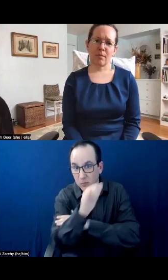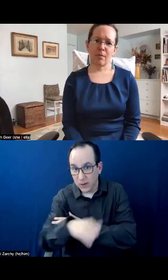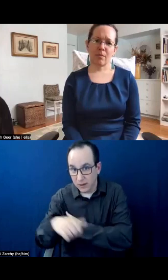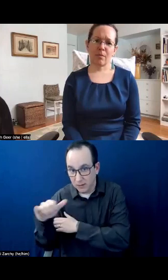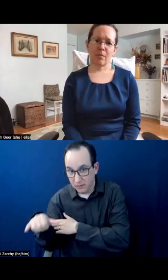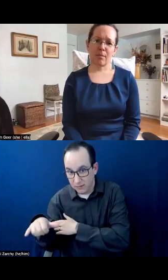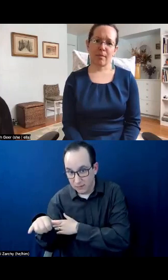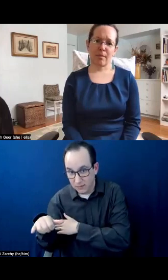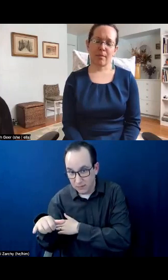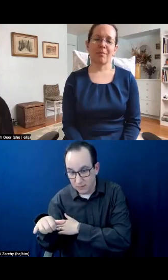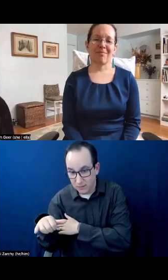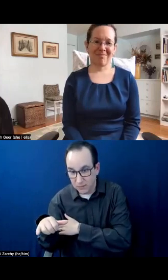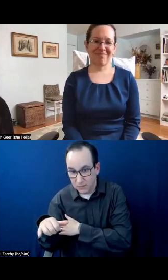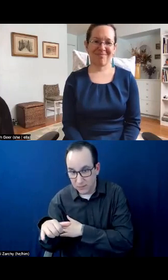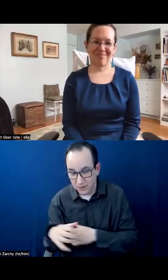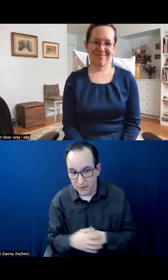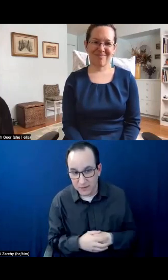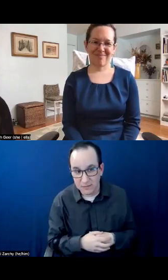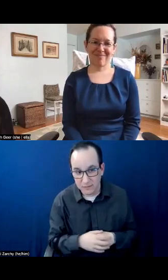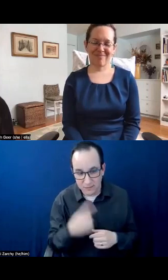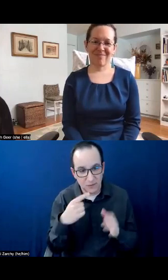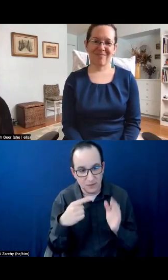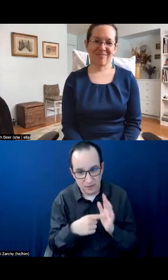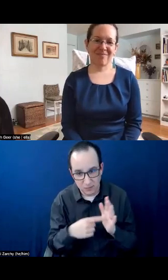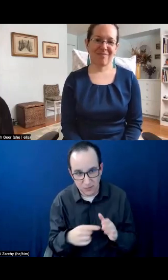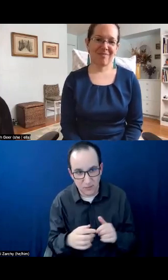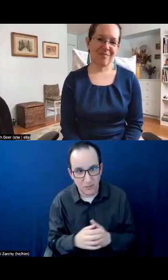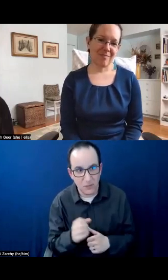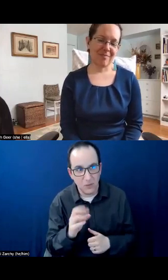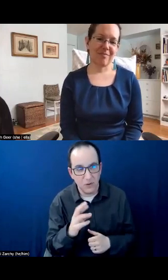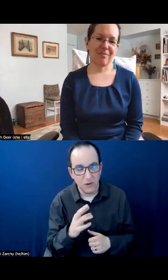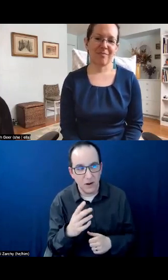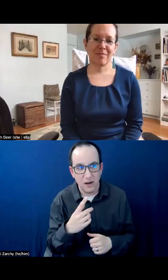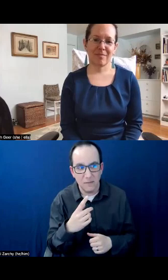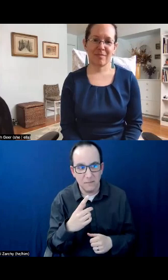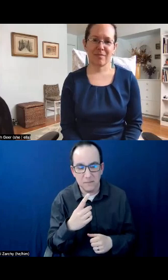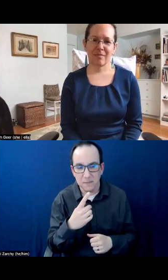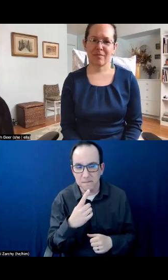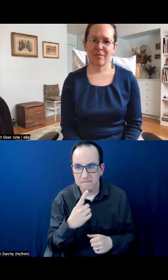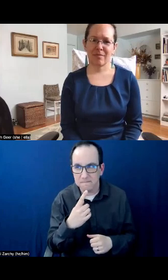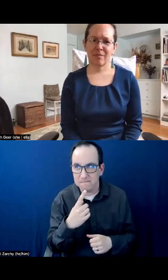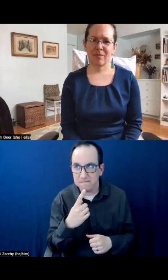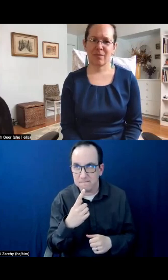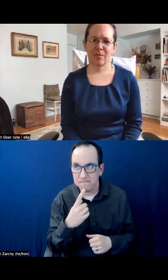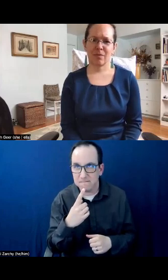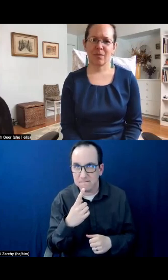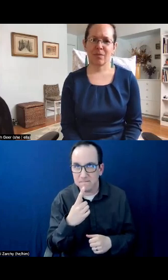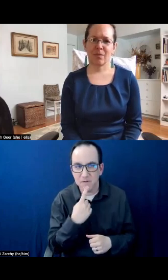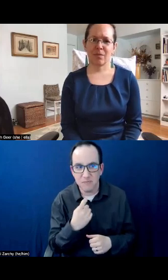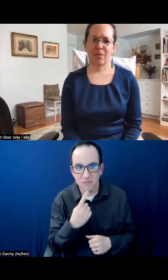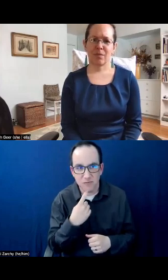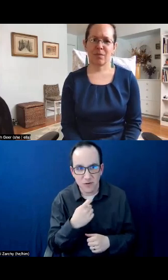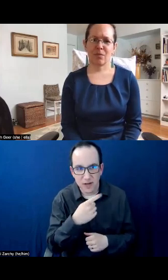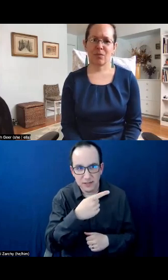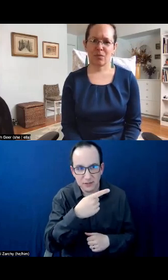has yellow whale. That's just one example. Or